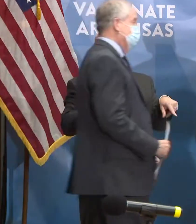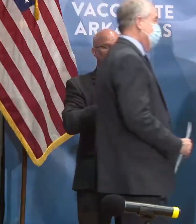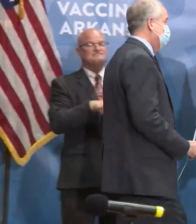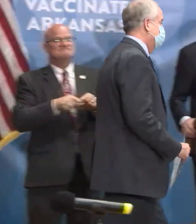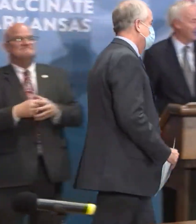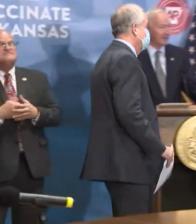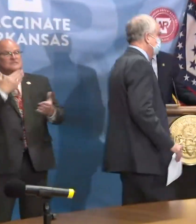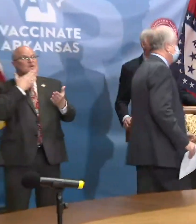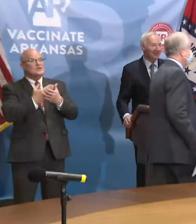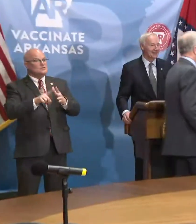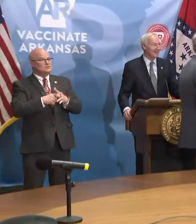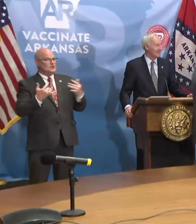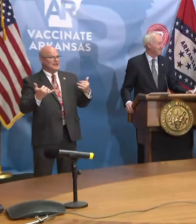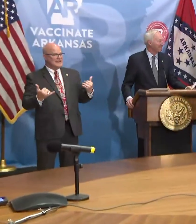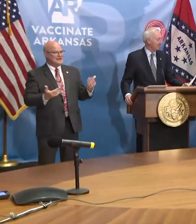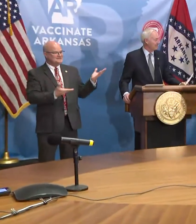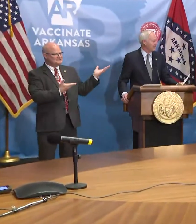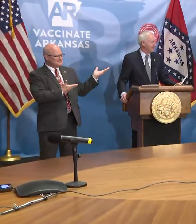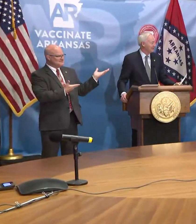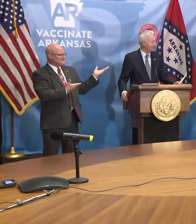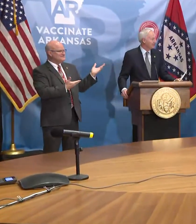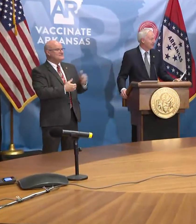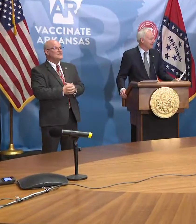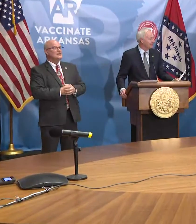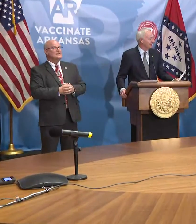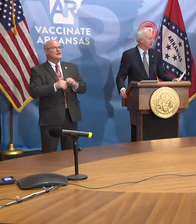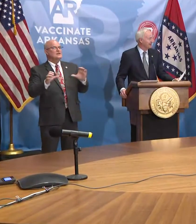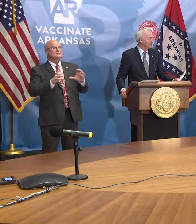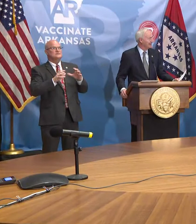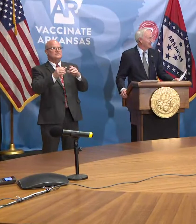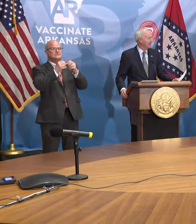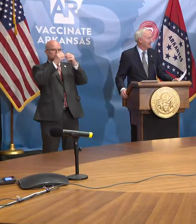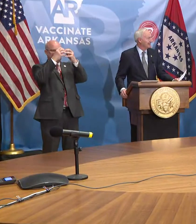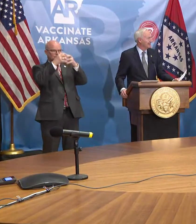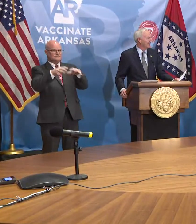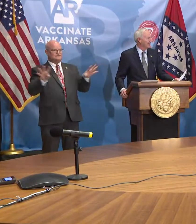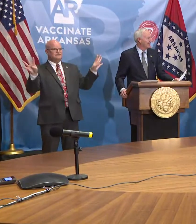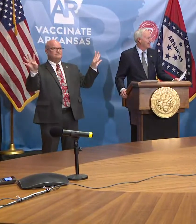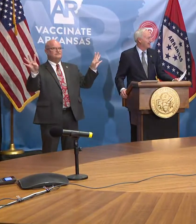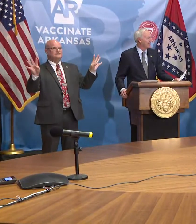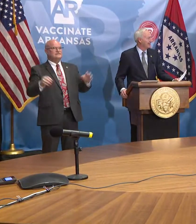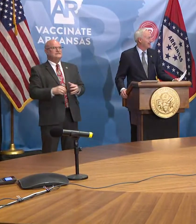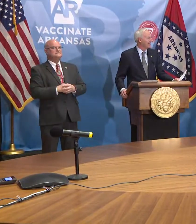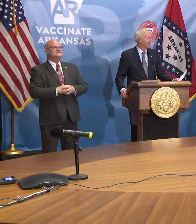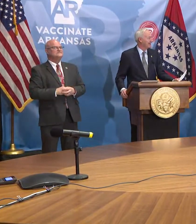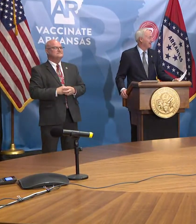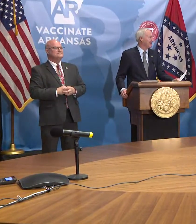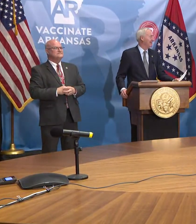be a good start right here. You'll do the unveiling.